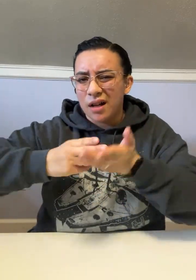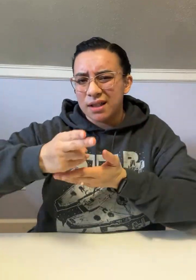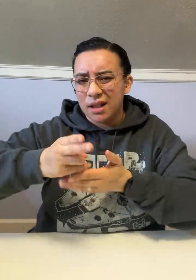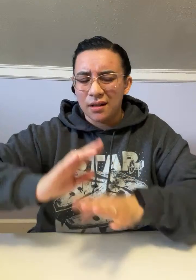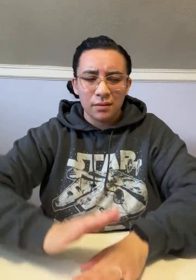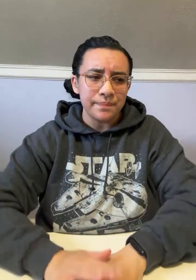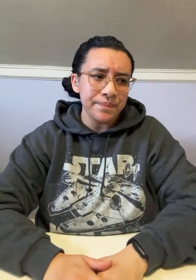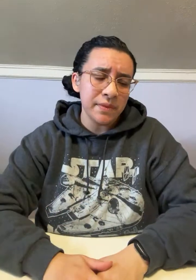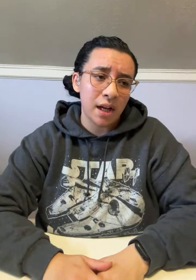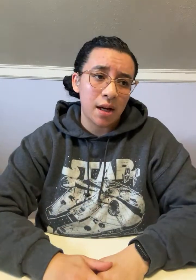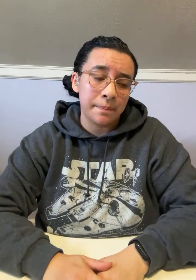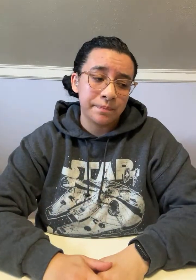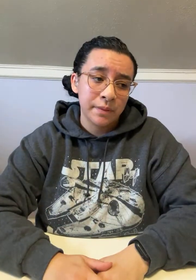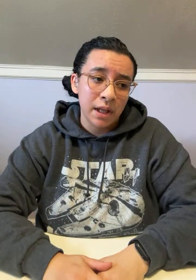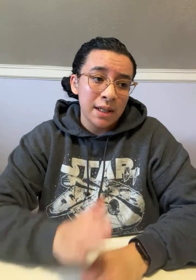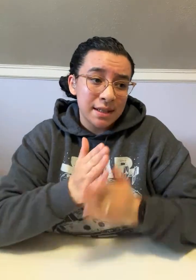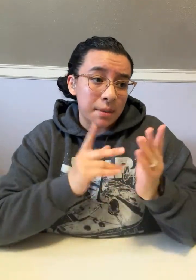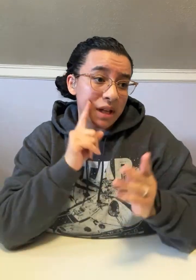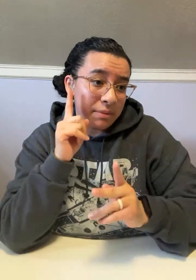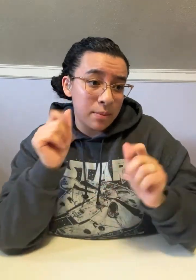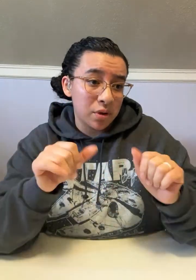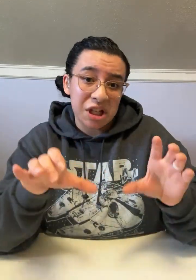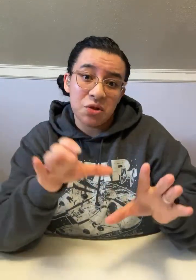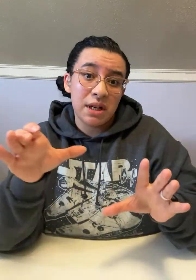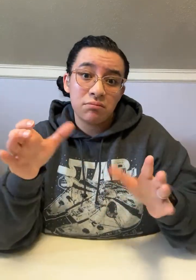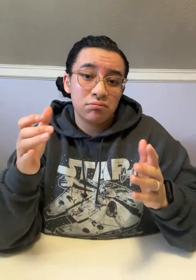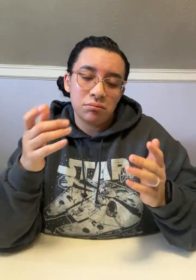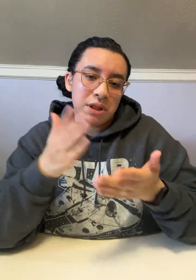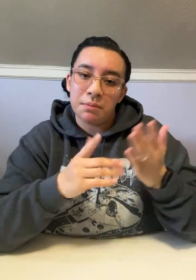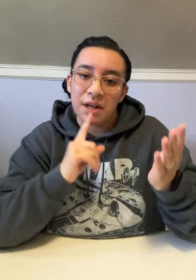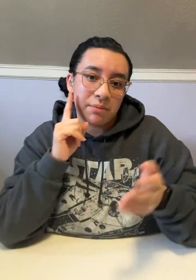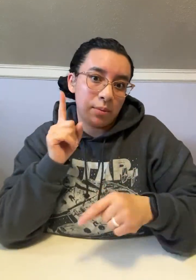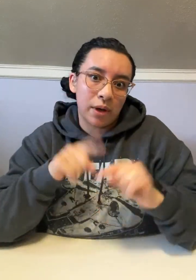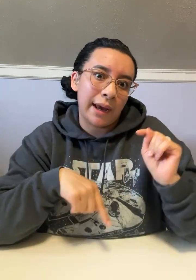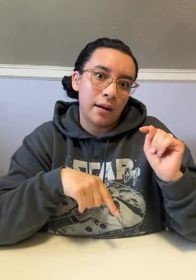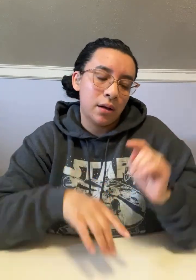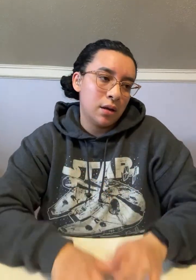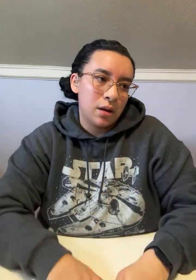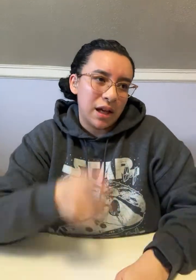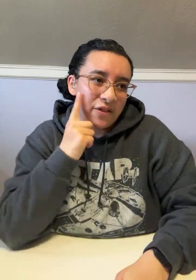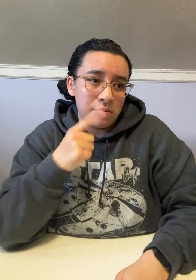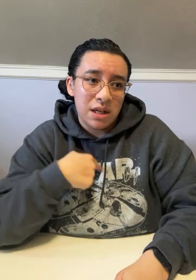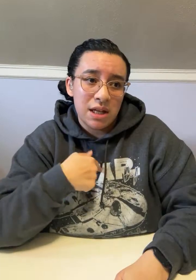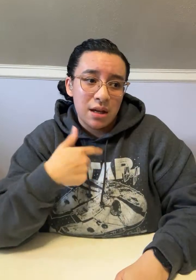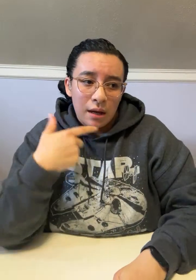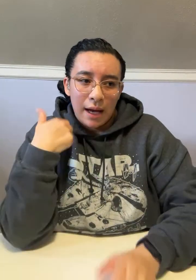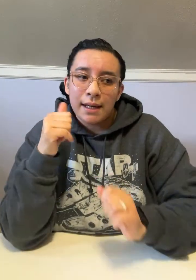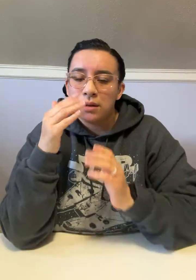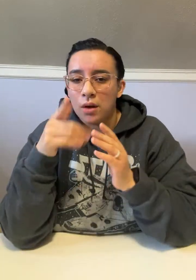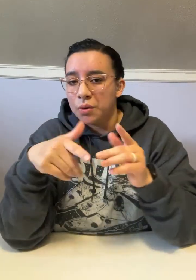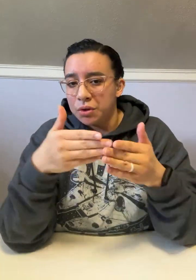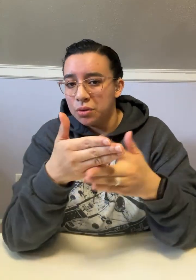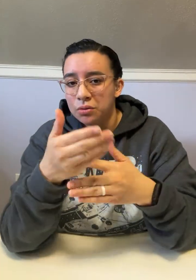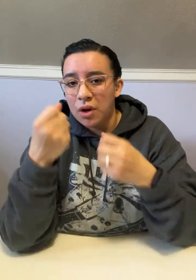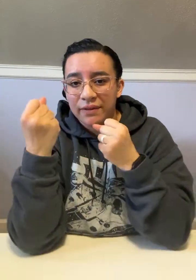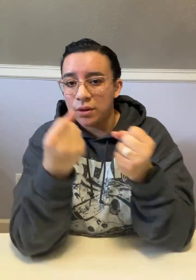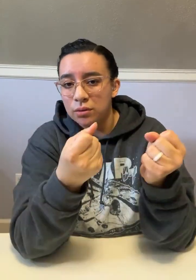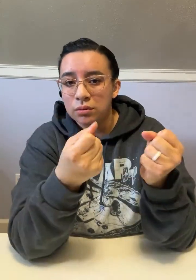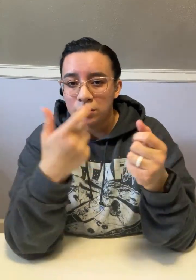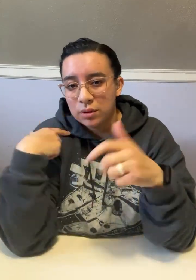honestly. Some deaf people can do it, some deaf people can't. Like for me, I can go through drive-through. I